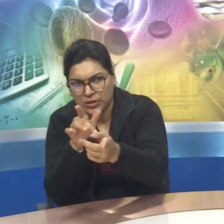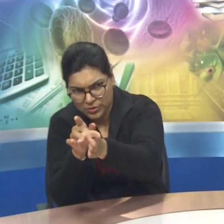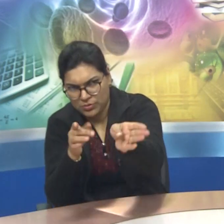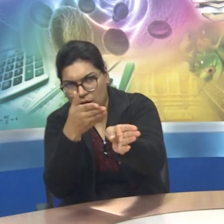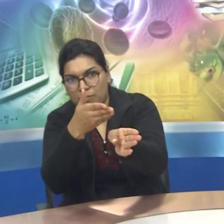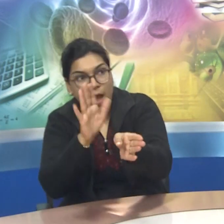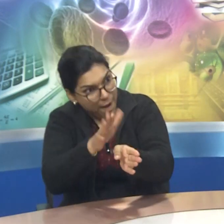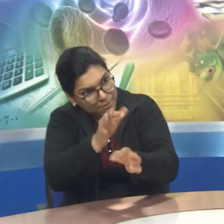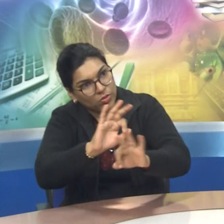room.